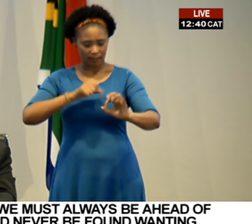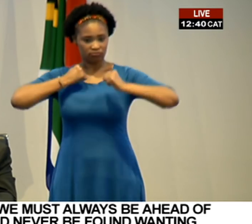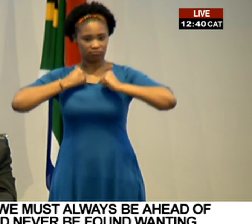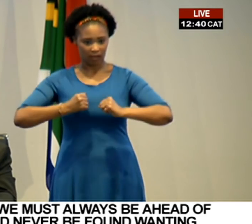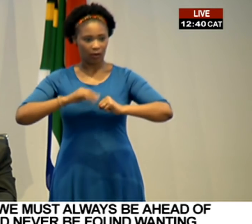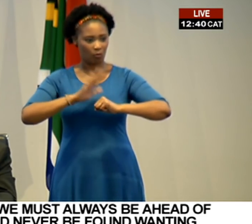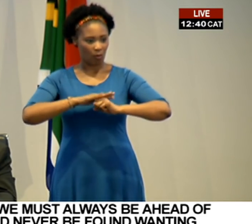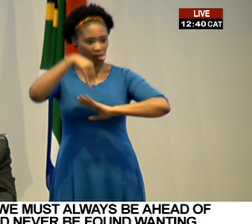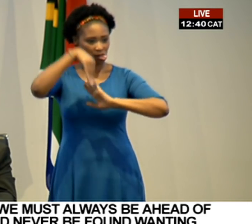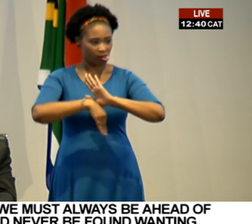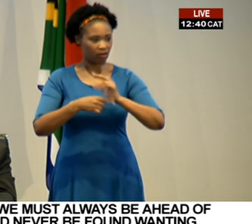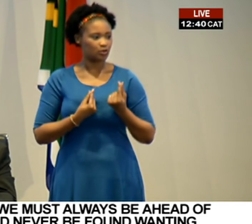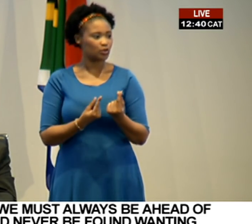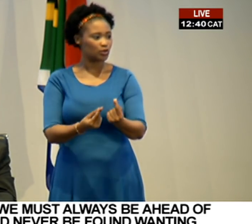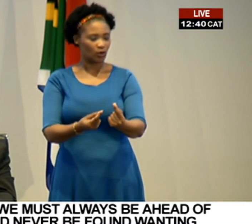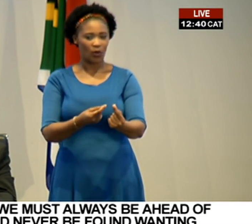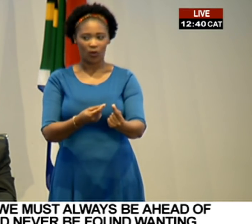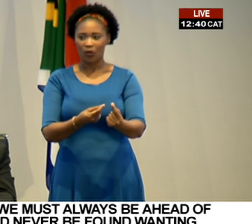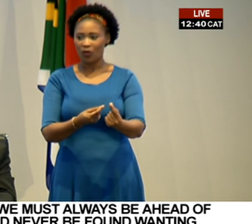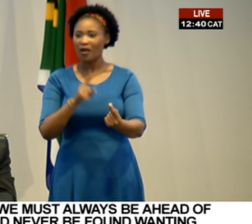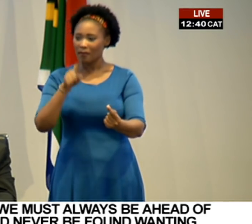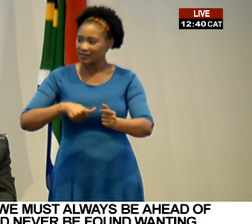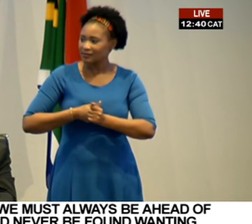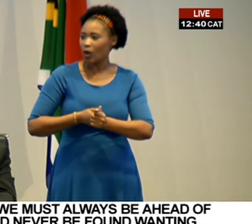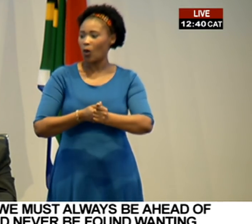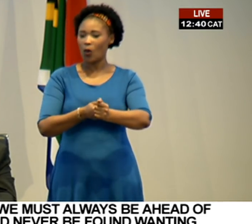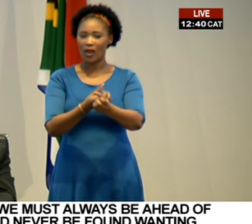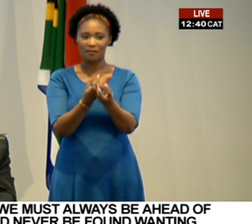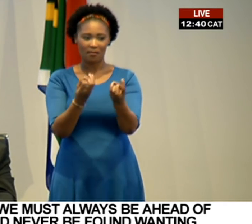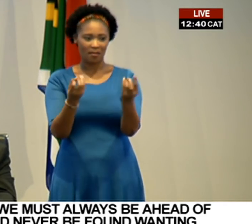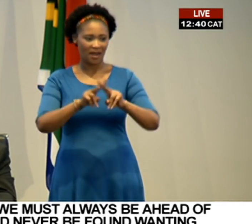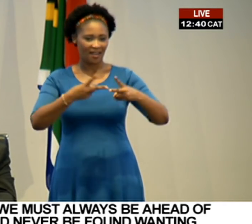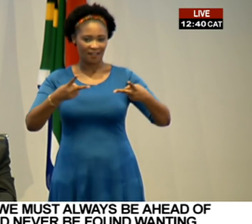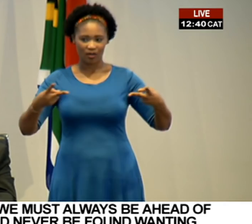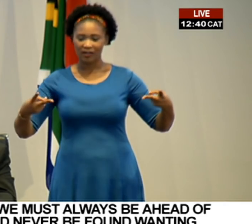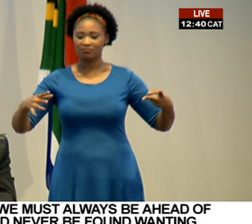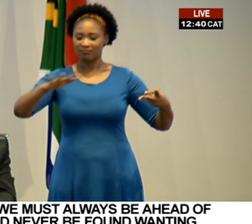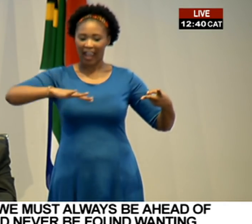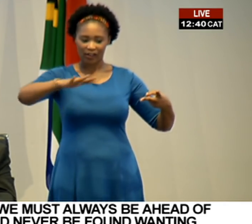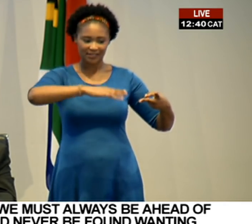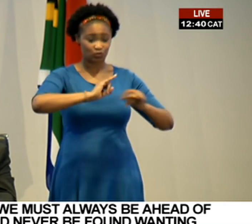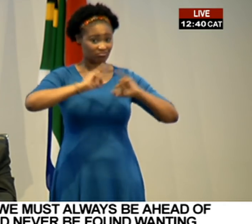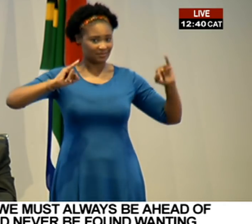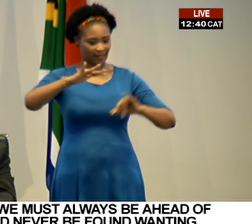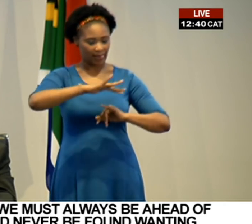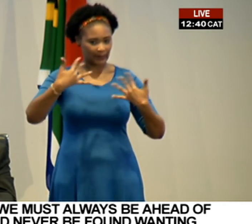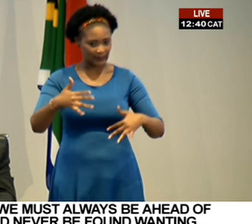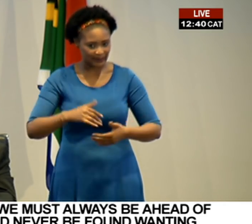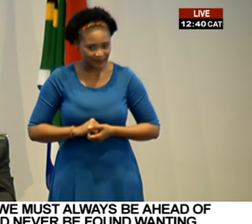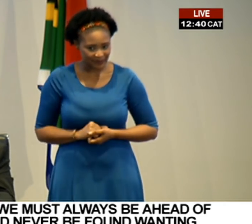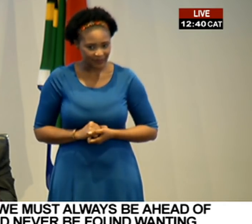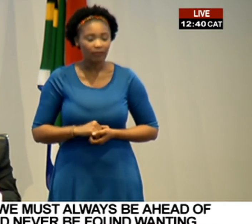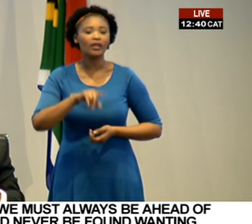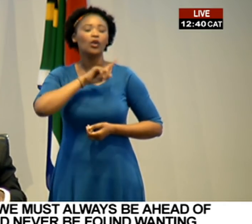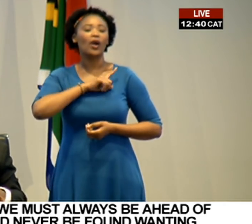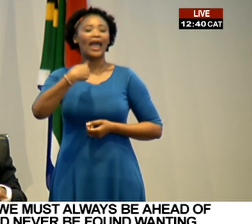intensify it and begin to apply it in many other areas that are hotspots. Because